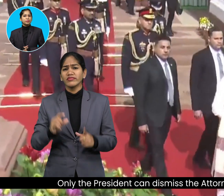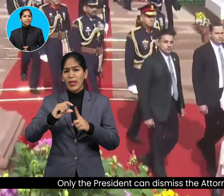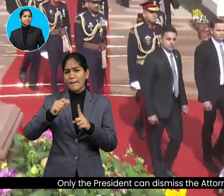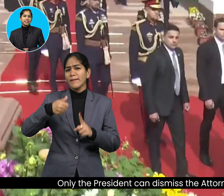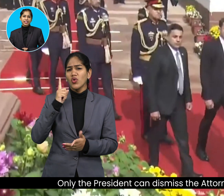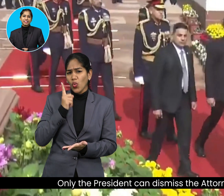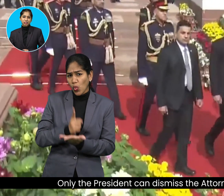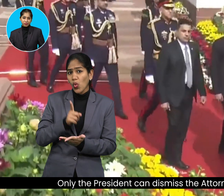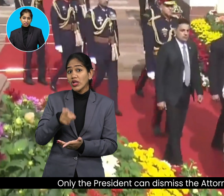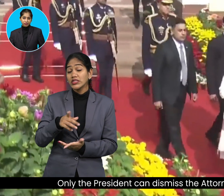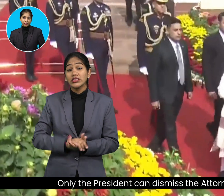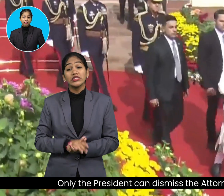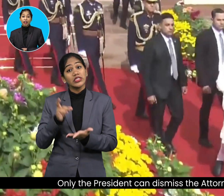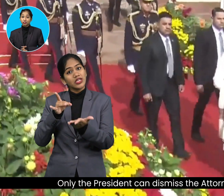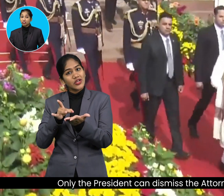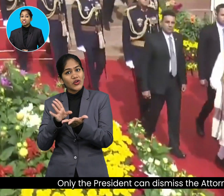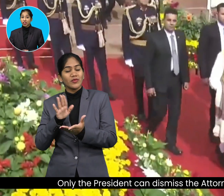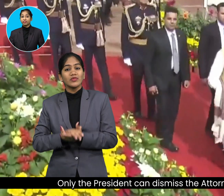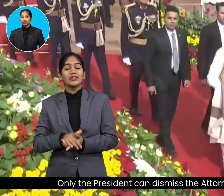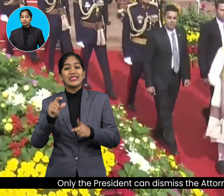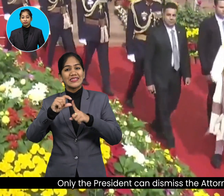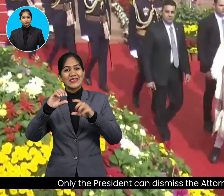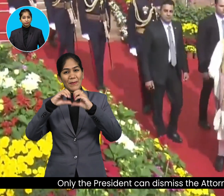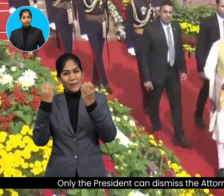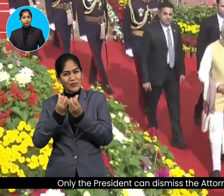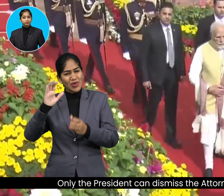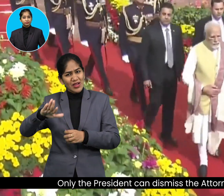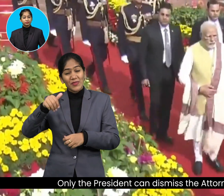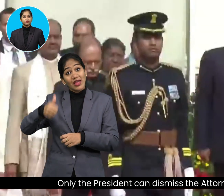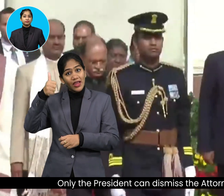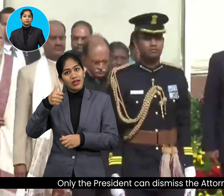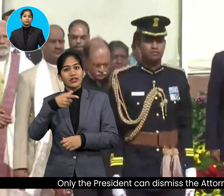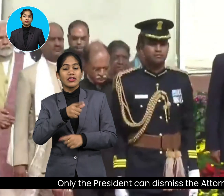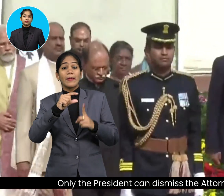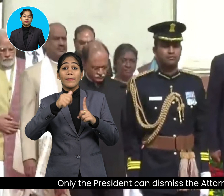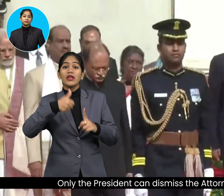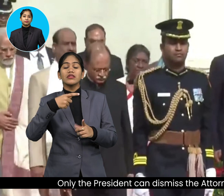Only the President can dismiss the Attorney General.